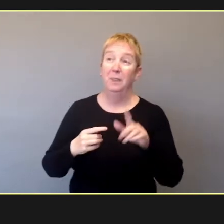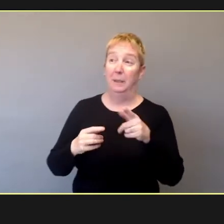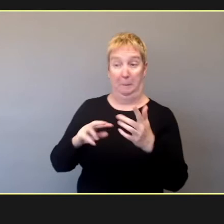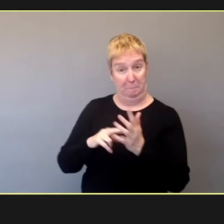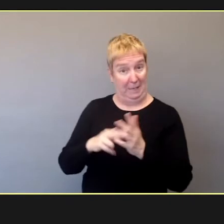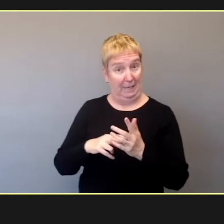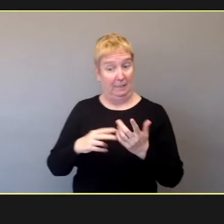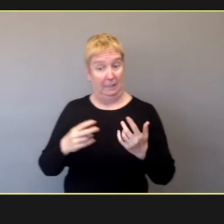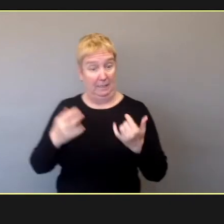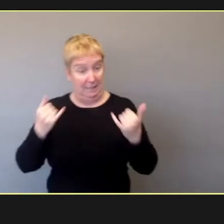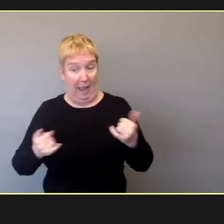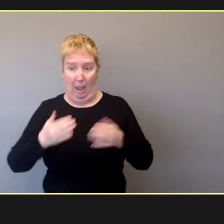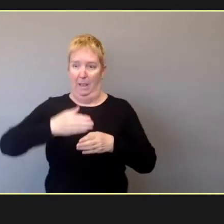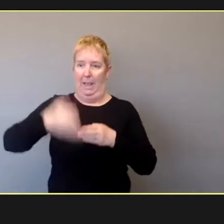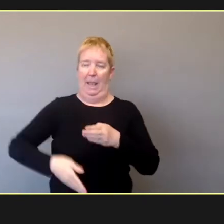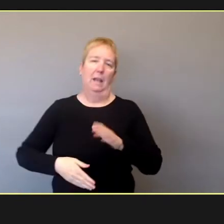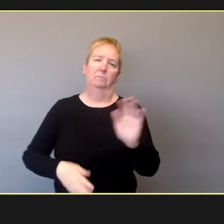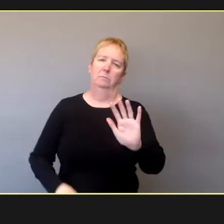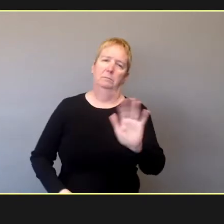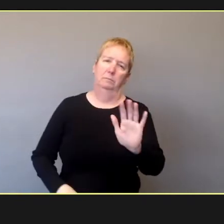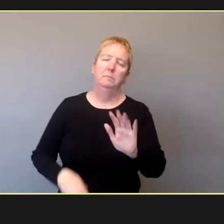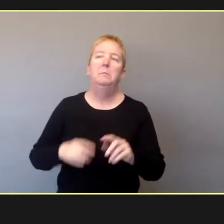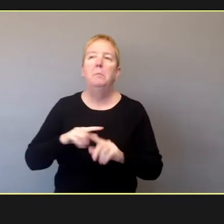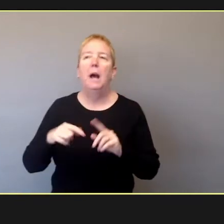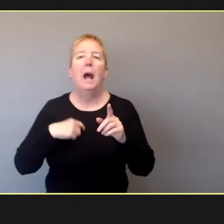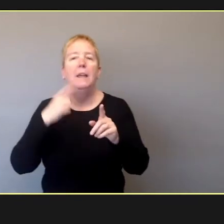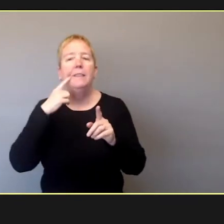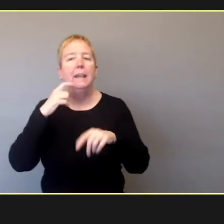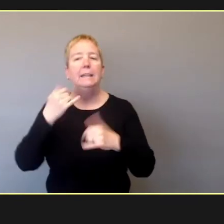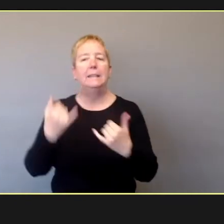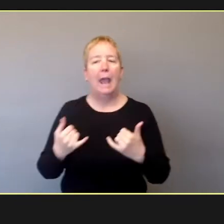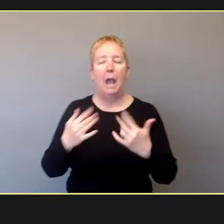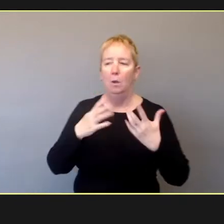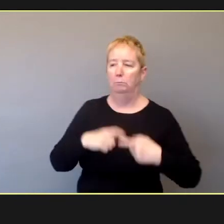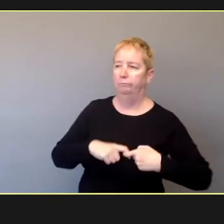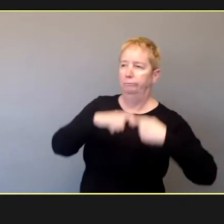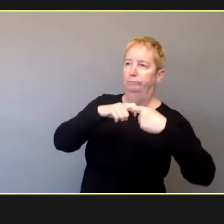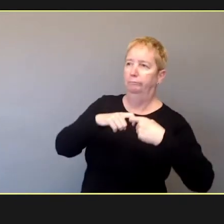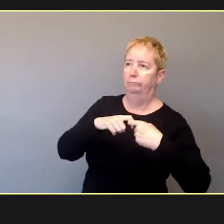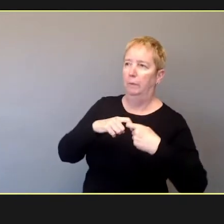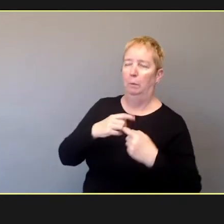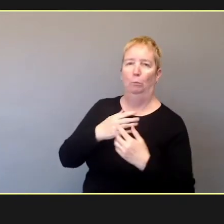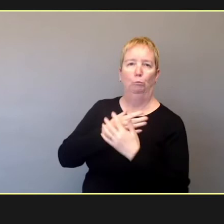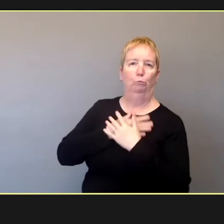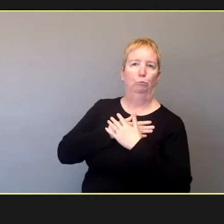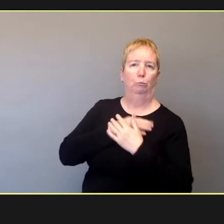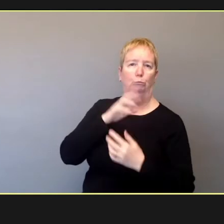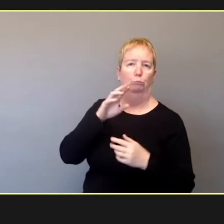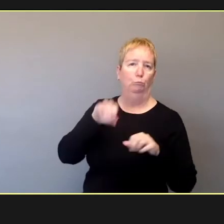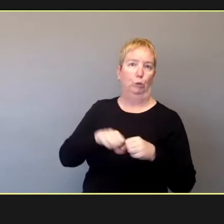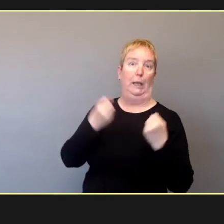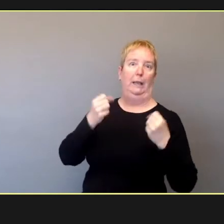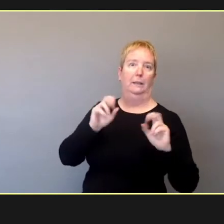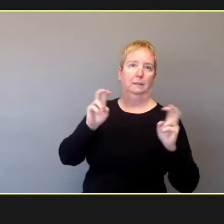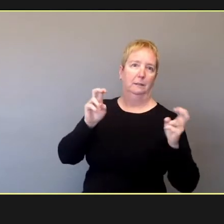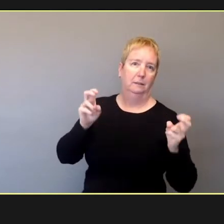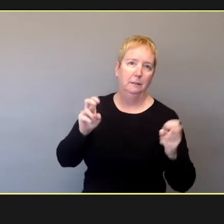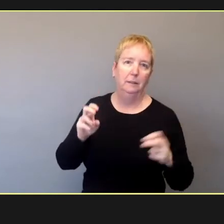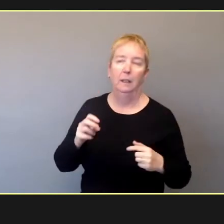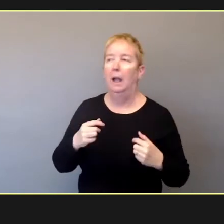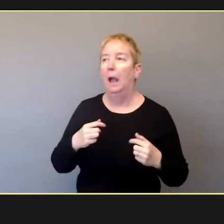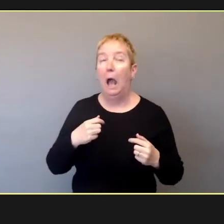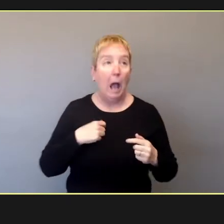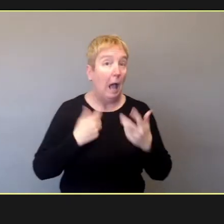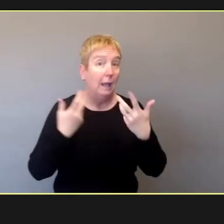do think we're all going to get a break here, or at least I'm certainly hoping we do. I've encouraged every single person I work